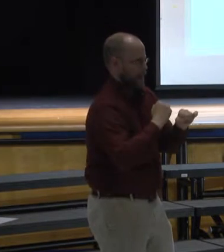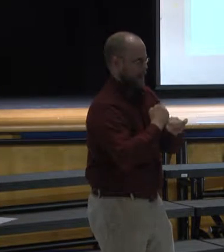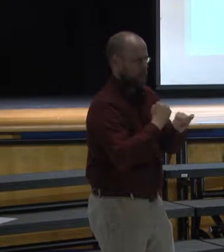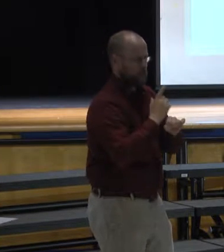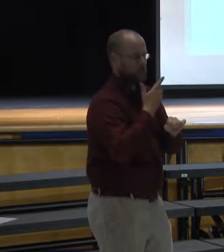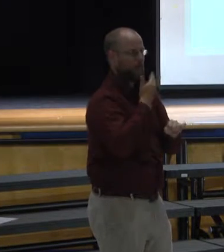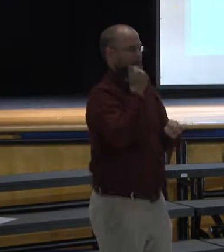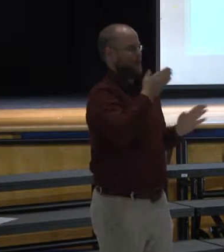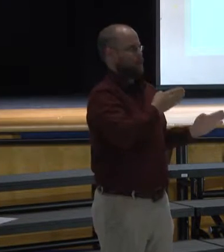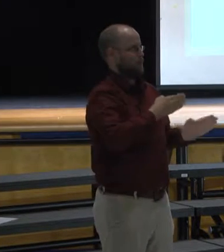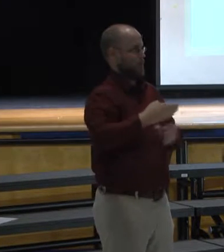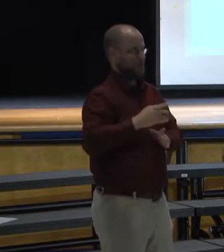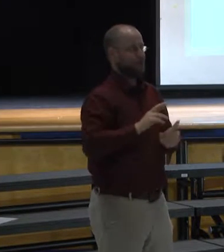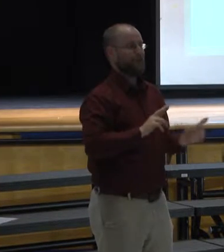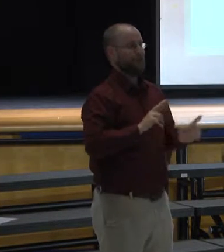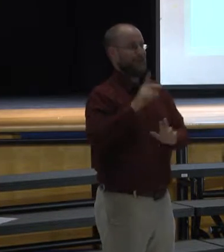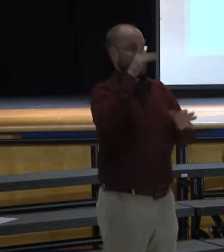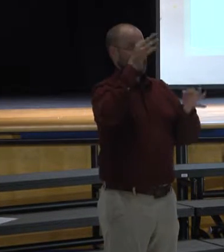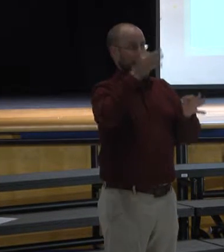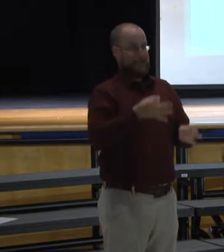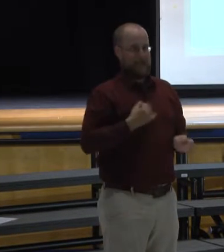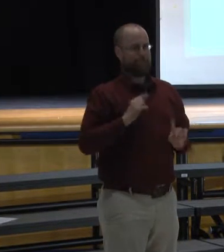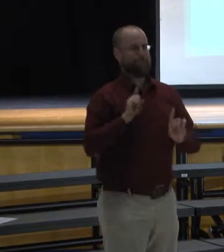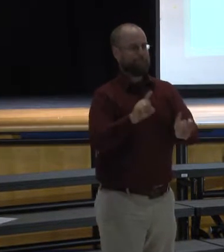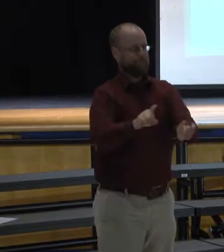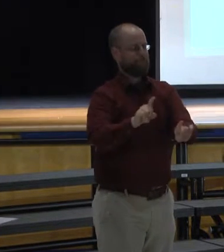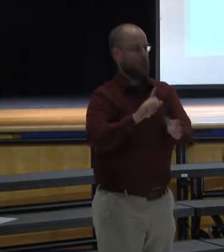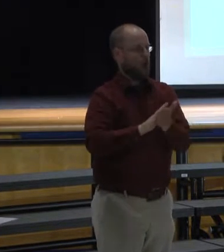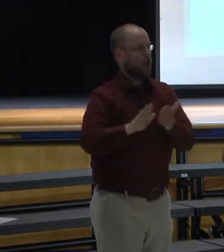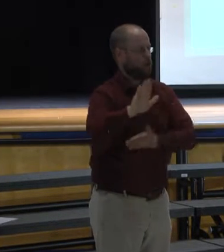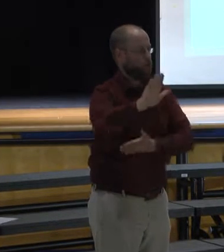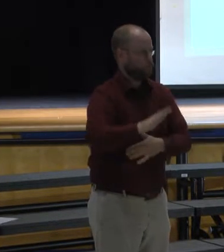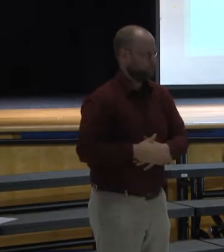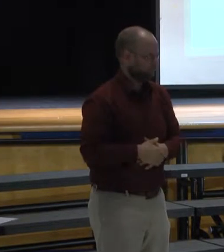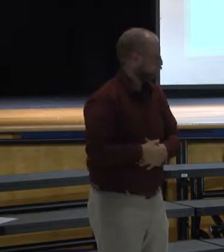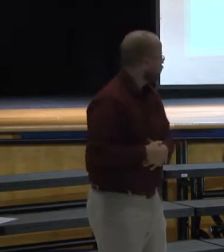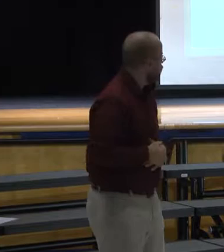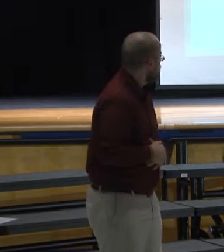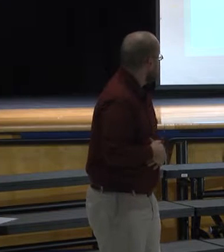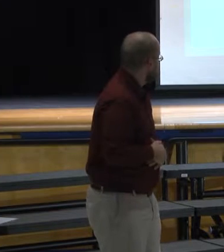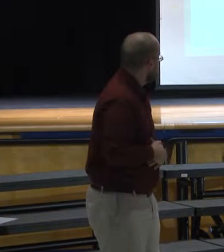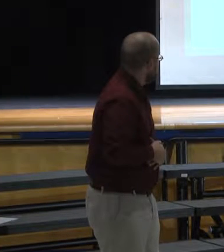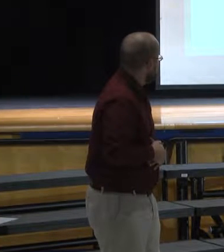comes time to make the decisions of which college you might choose.